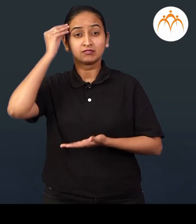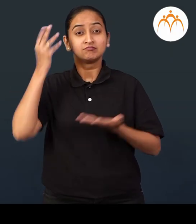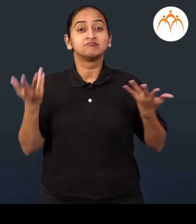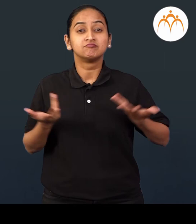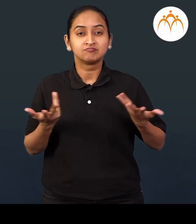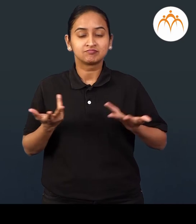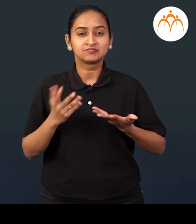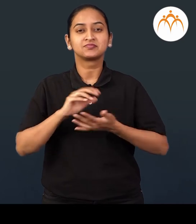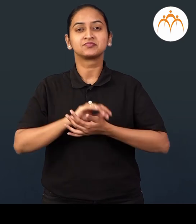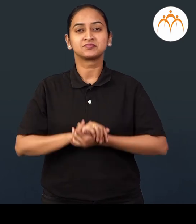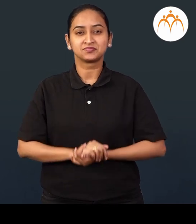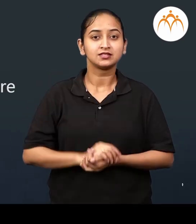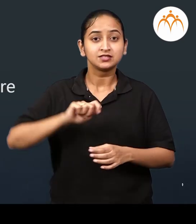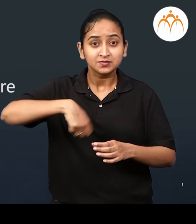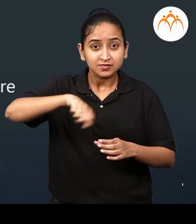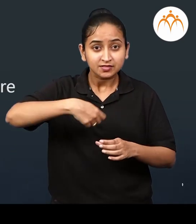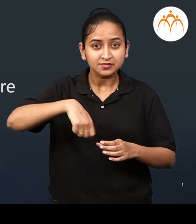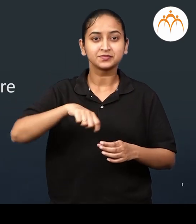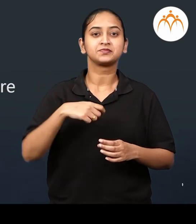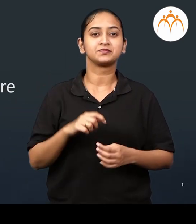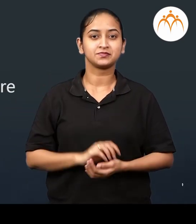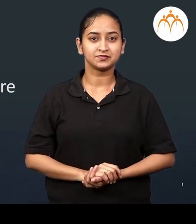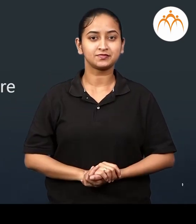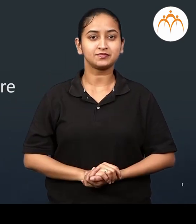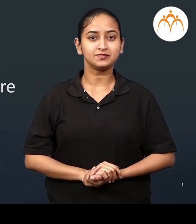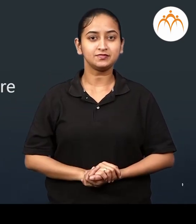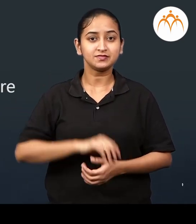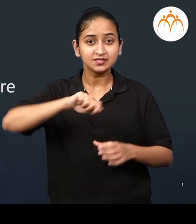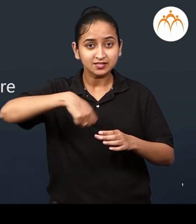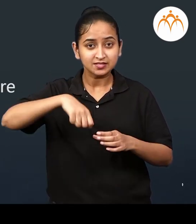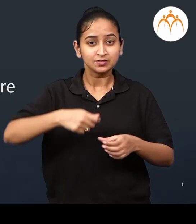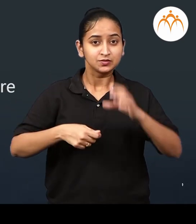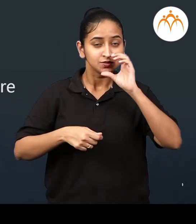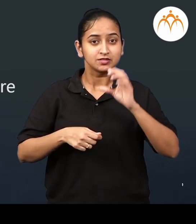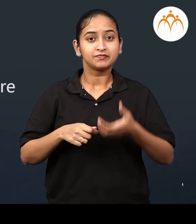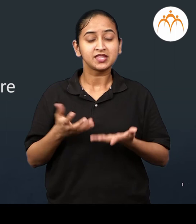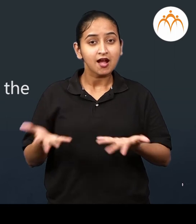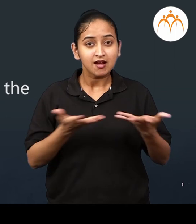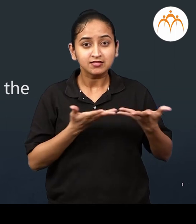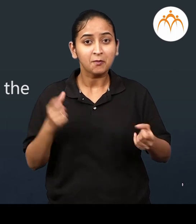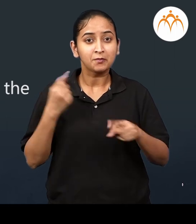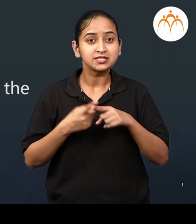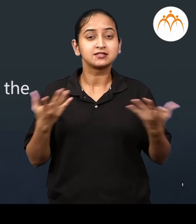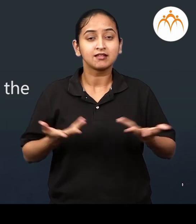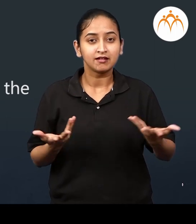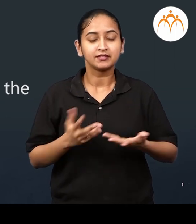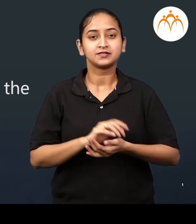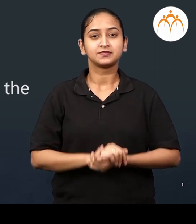What did we learn? Children should learn to prepare lemon sherbet. Children should understand